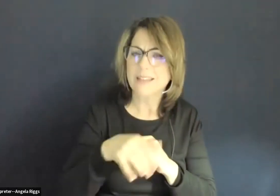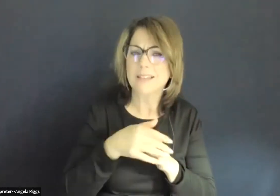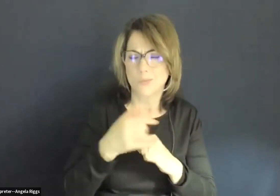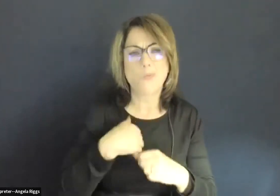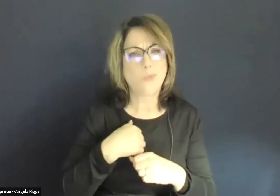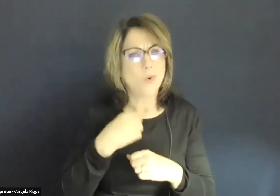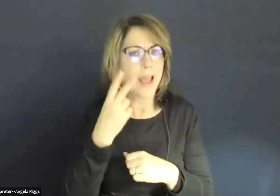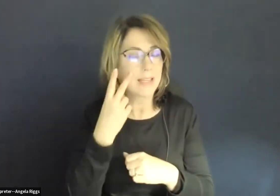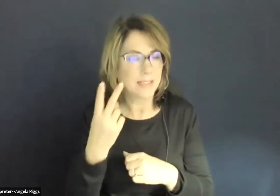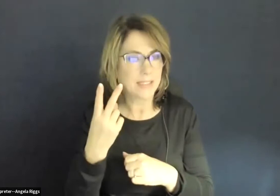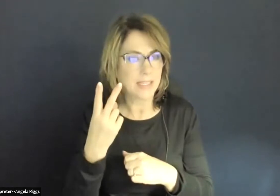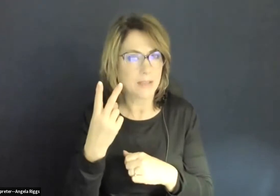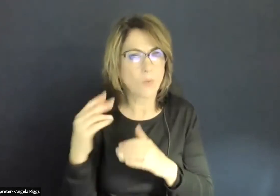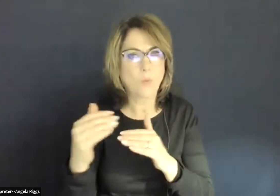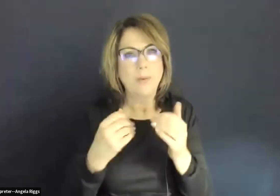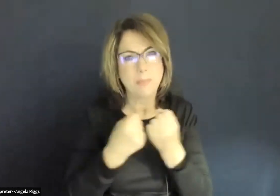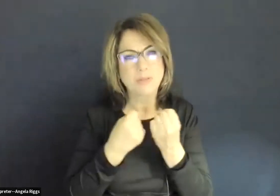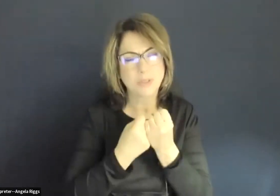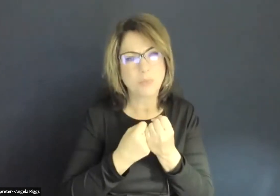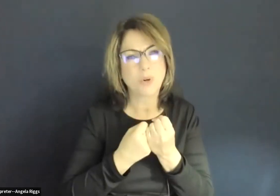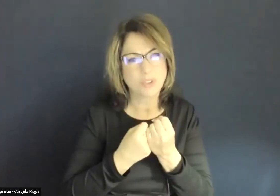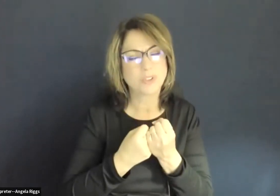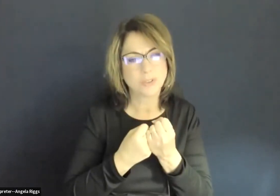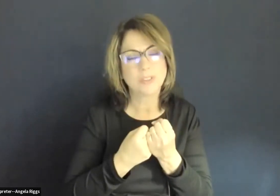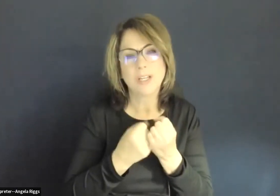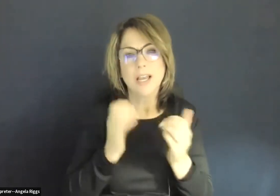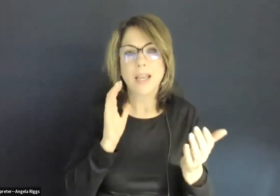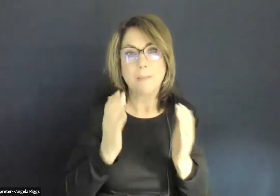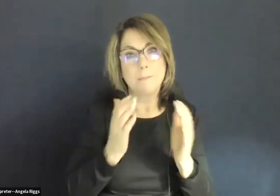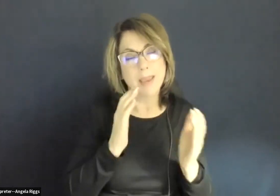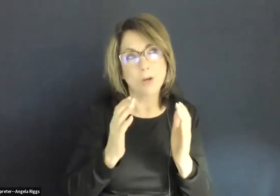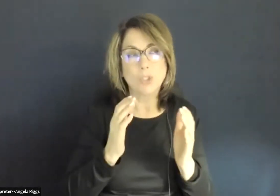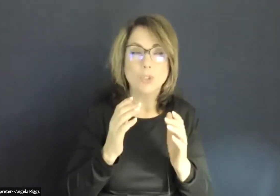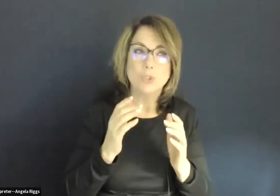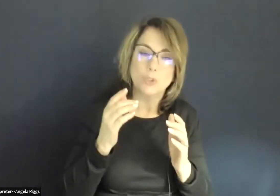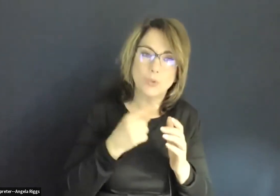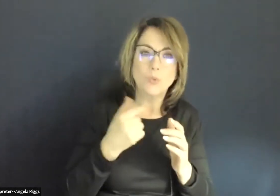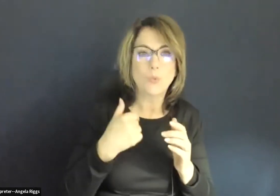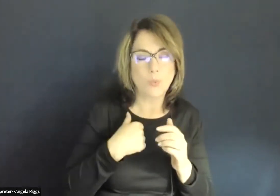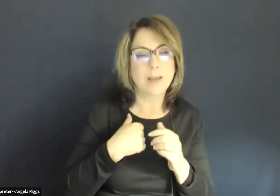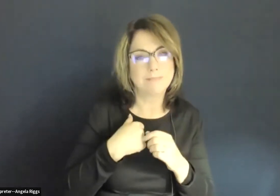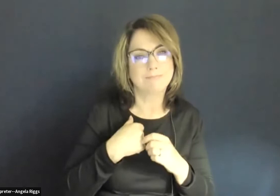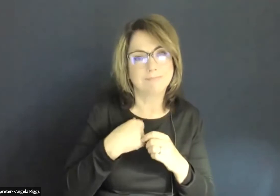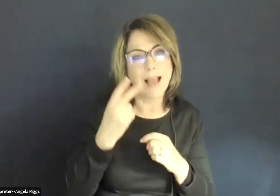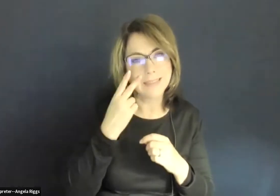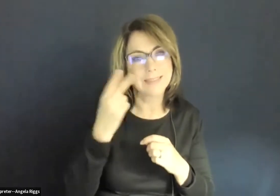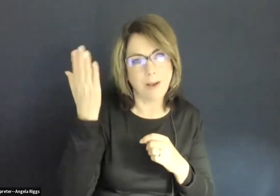see peer support going in compared to where I saw it when I